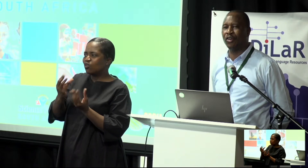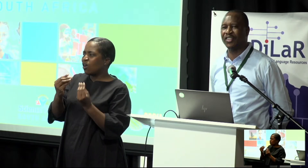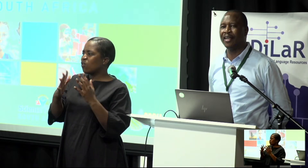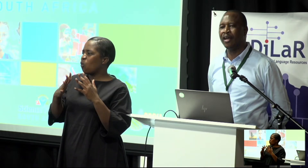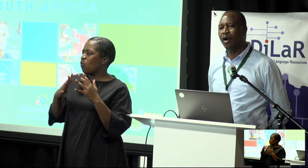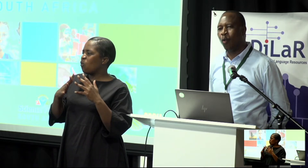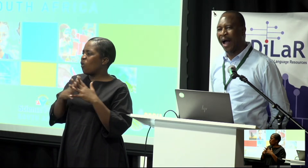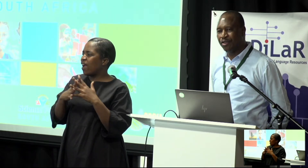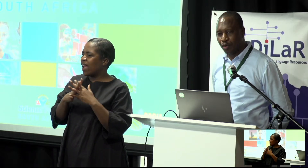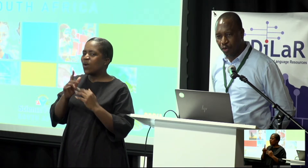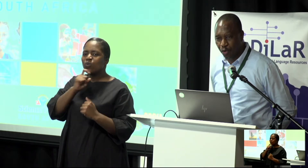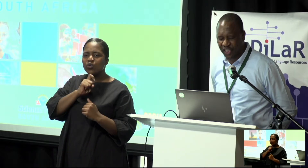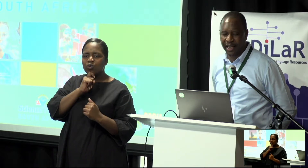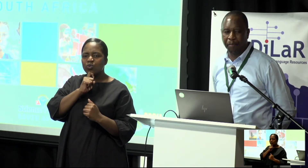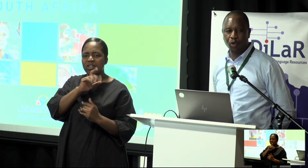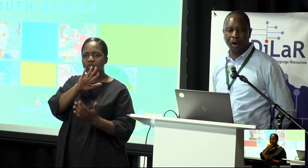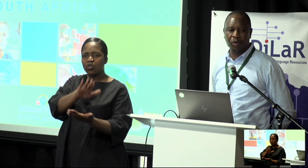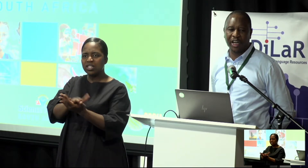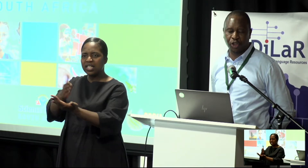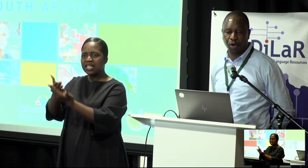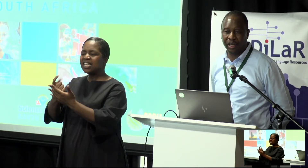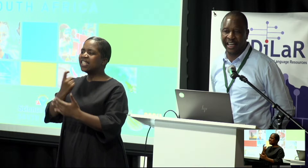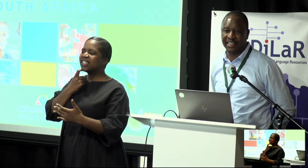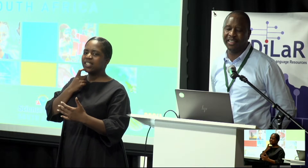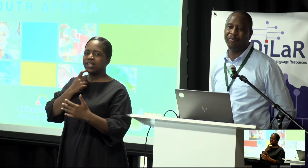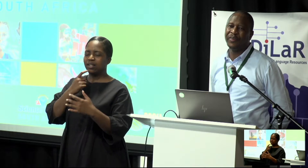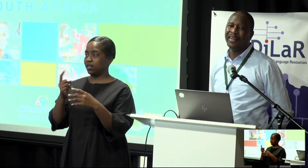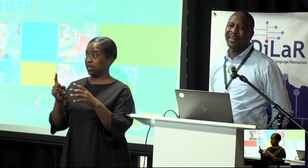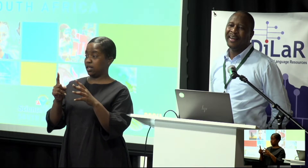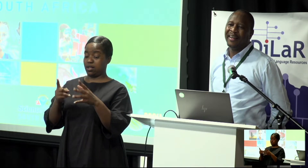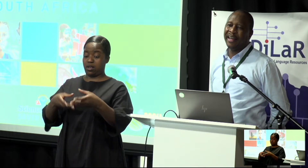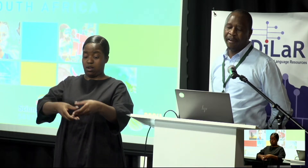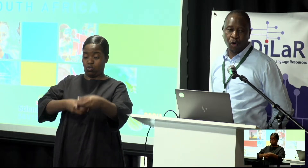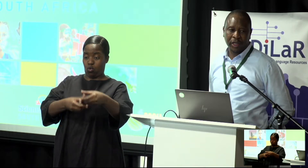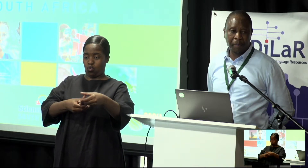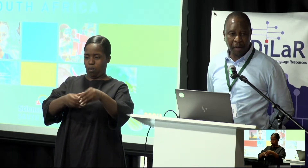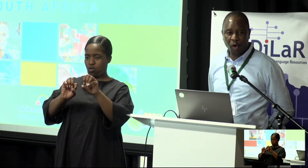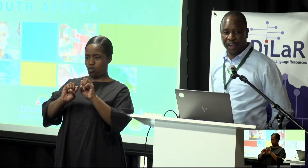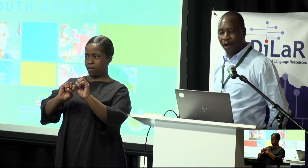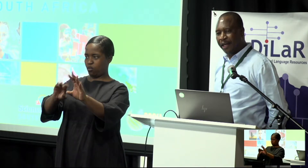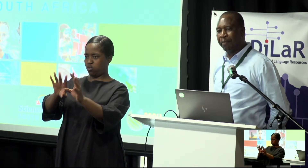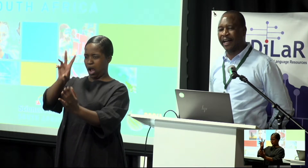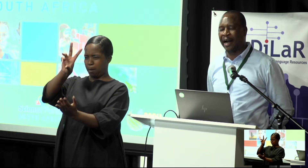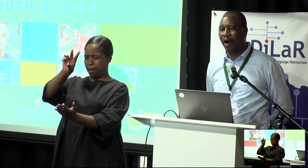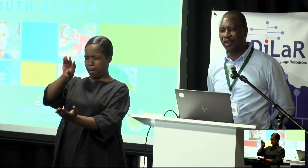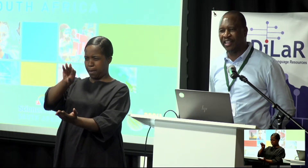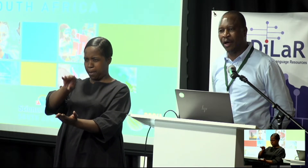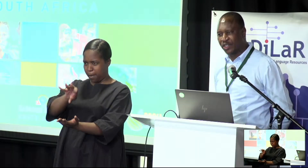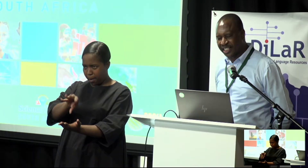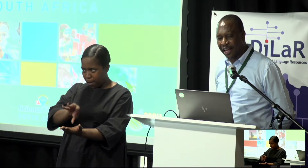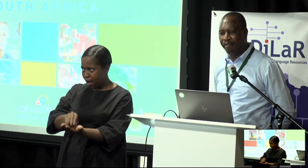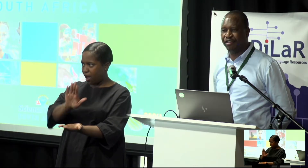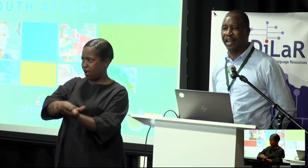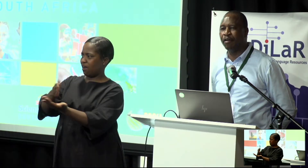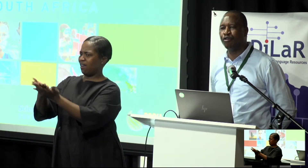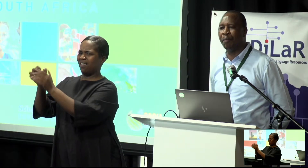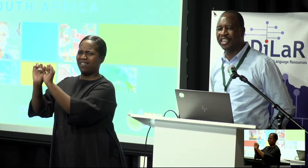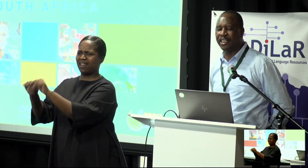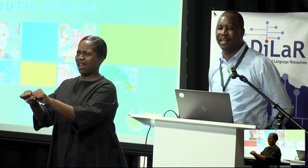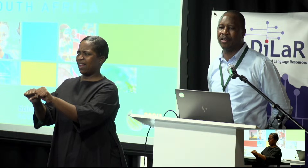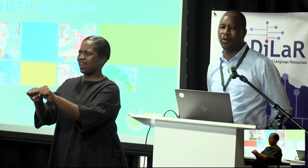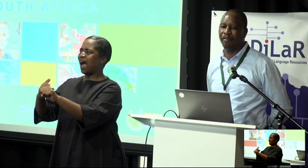helpful because once you use them, you are sure that they have got a memory on the background. They will save